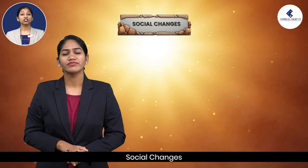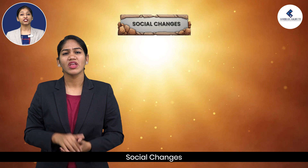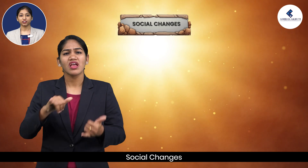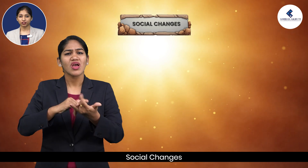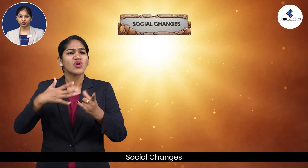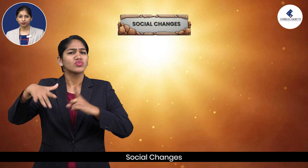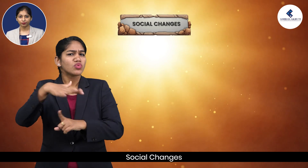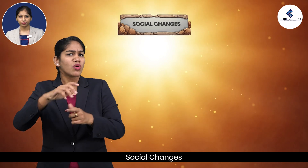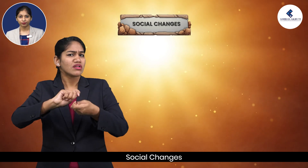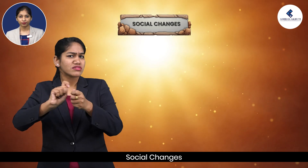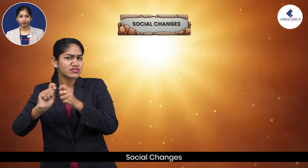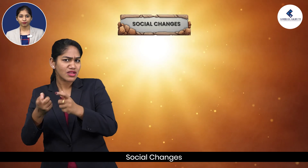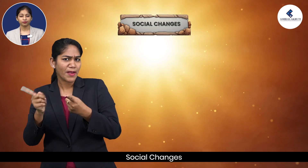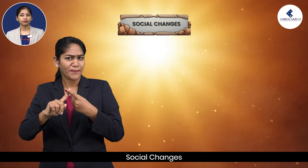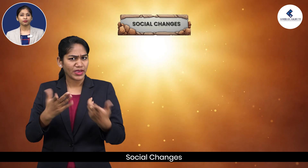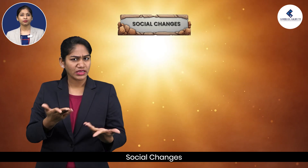Social changes.